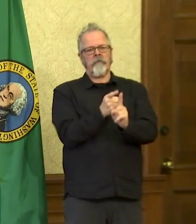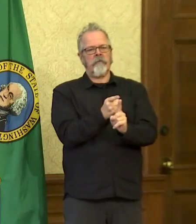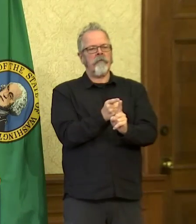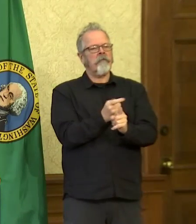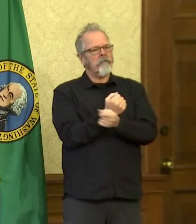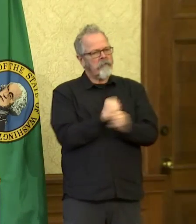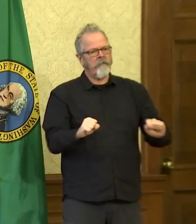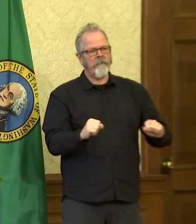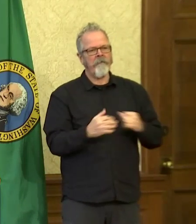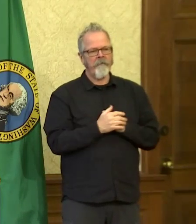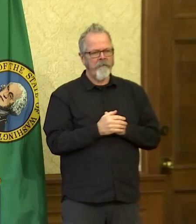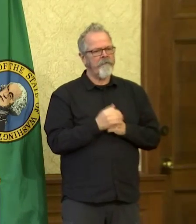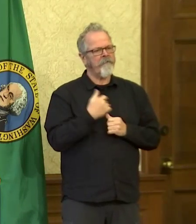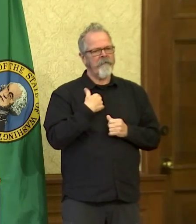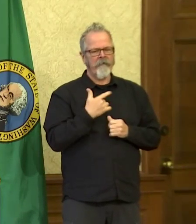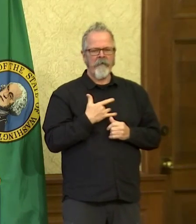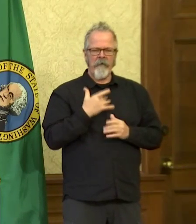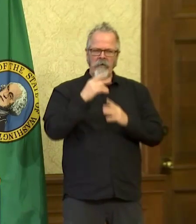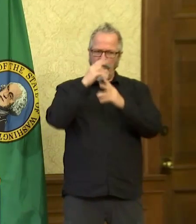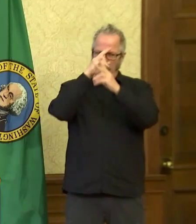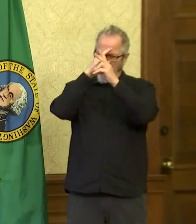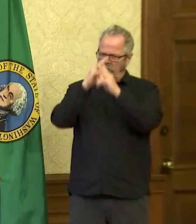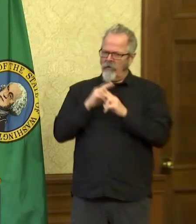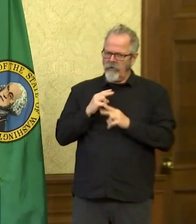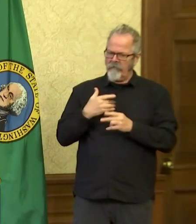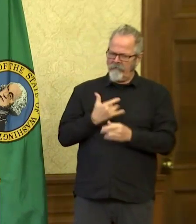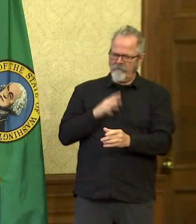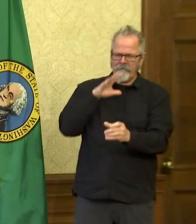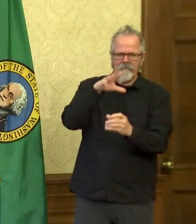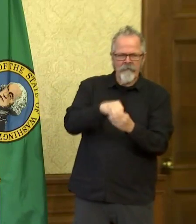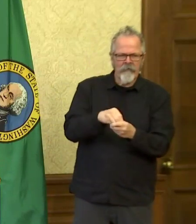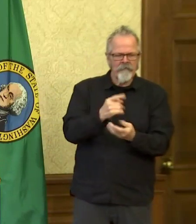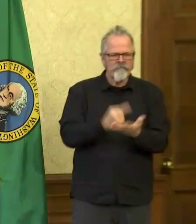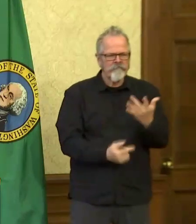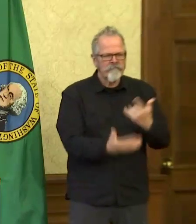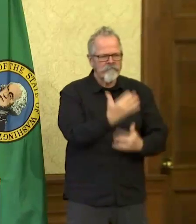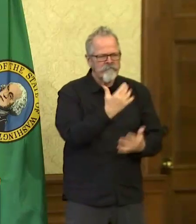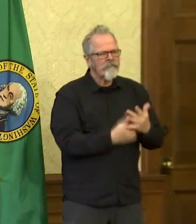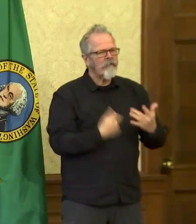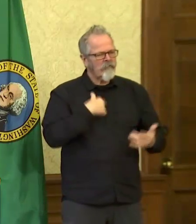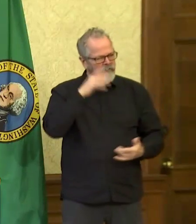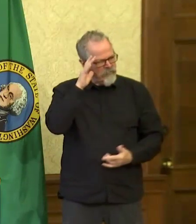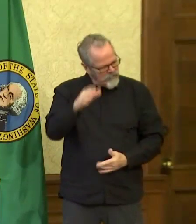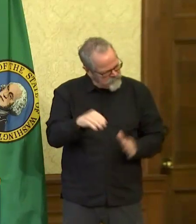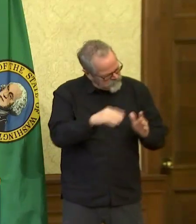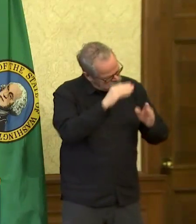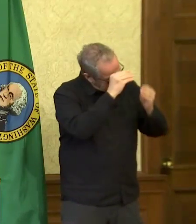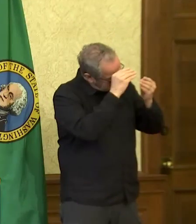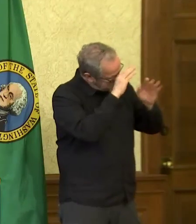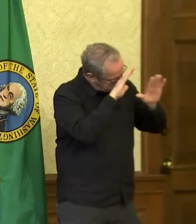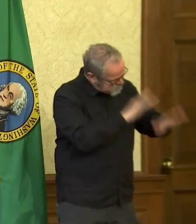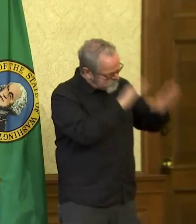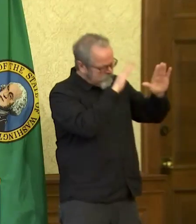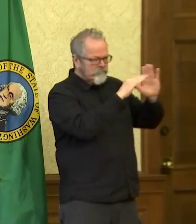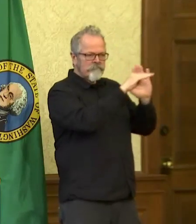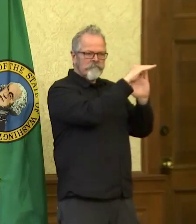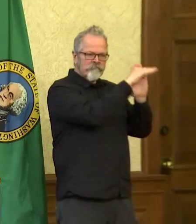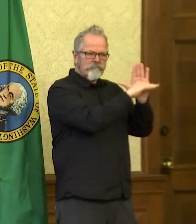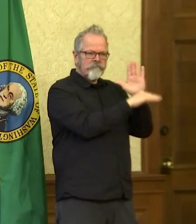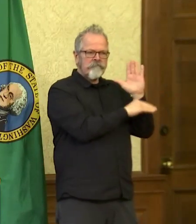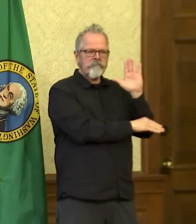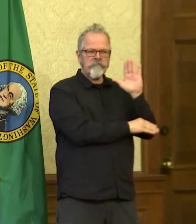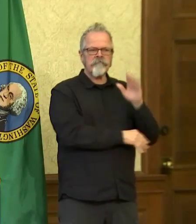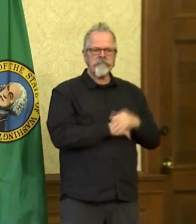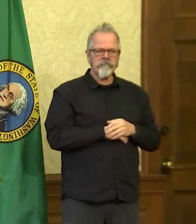be represented on it. This is, you know, as Mark alluded to, we come from very different organizations,